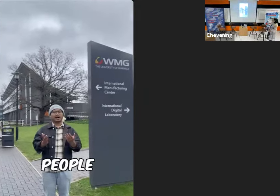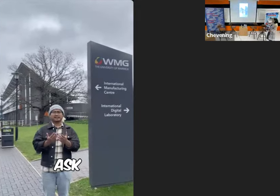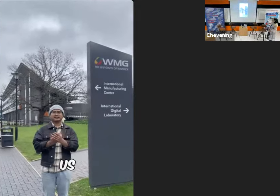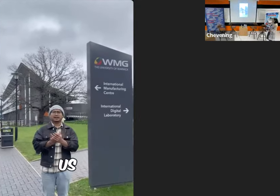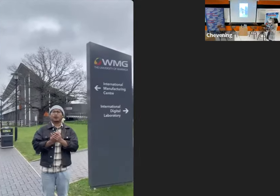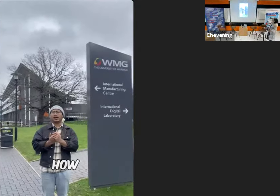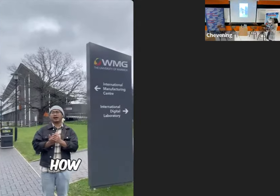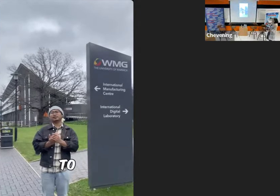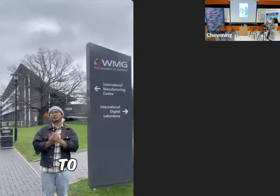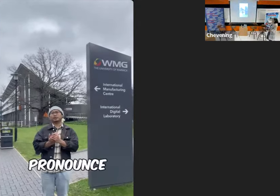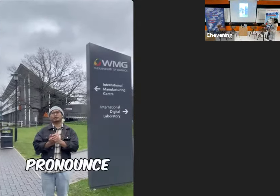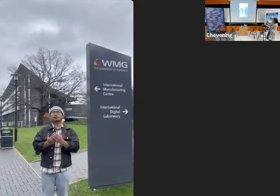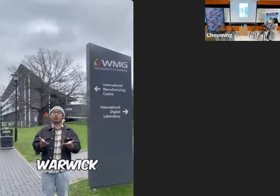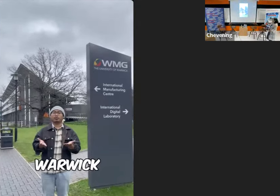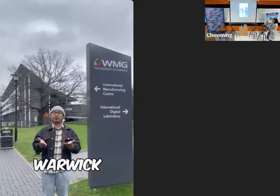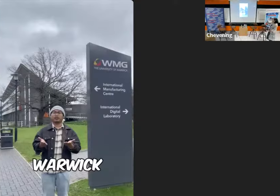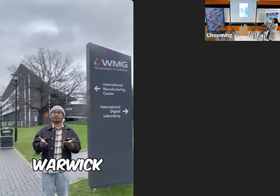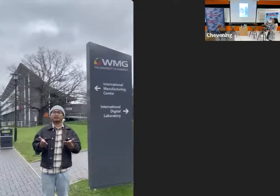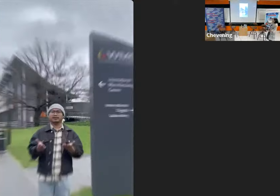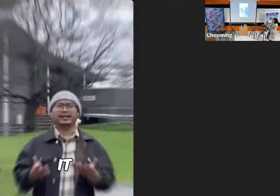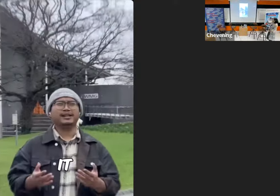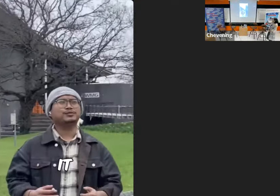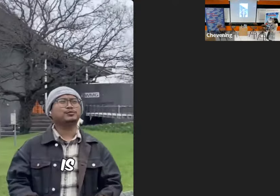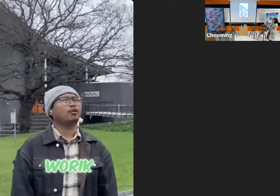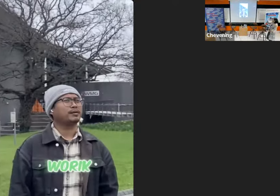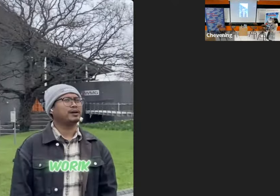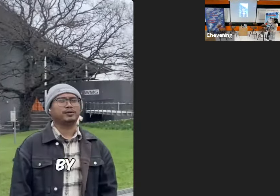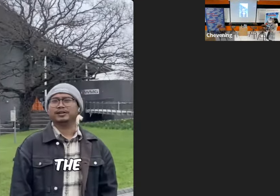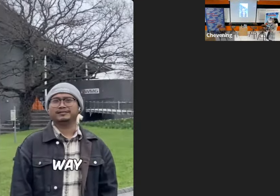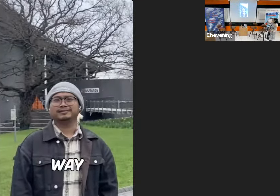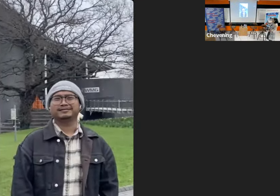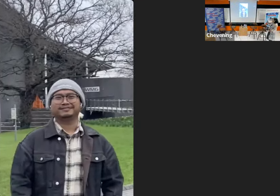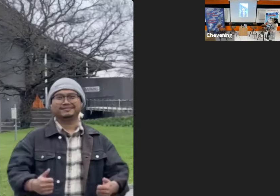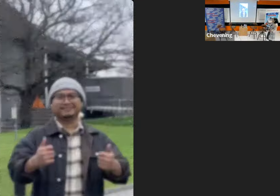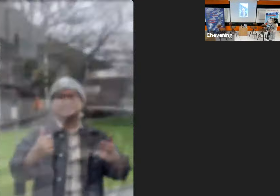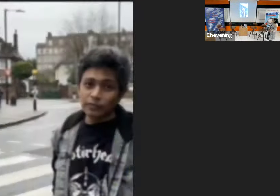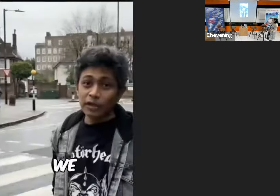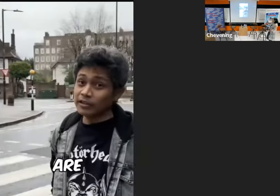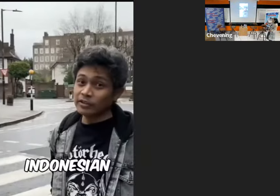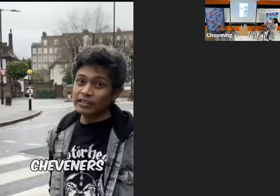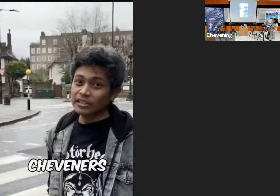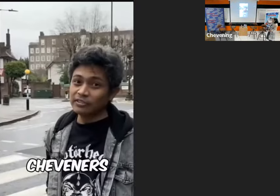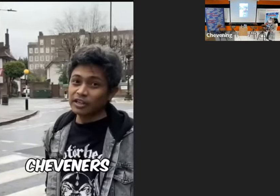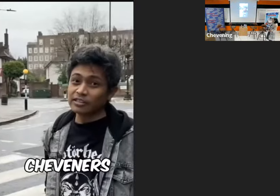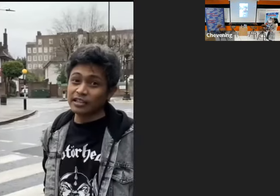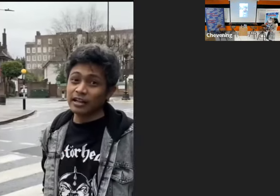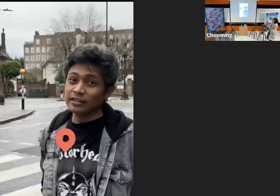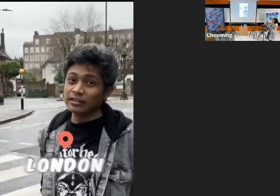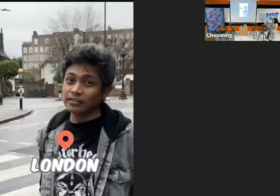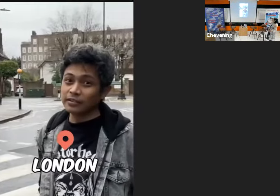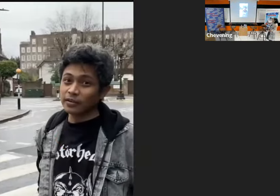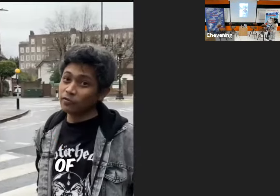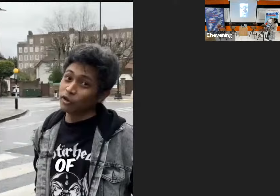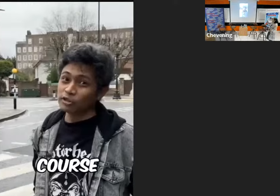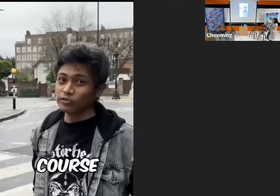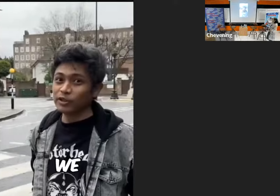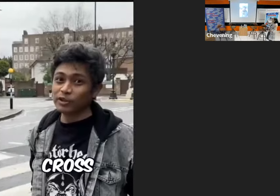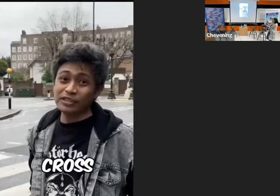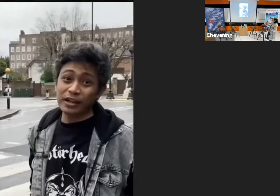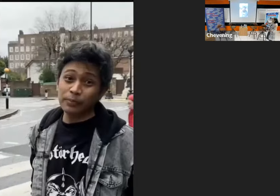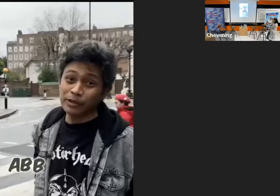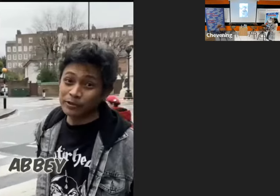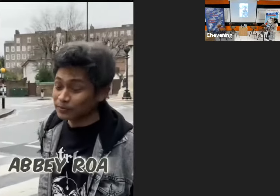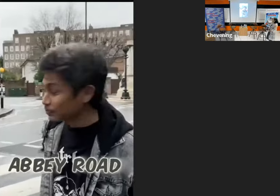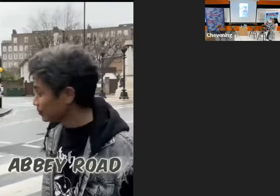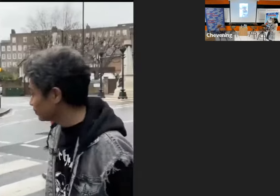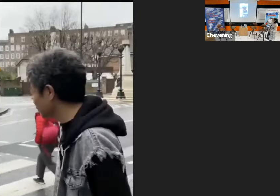course people ask us on How to pronounce what we it is we are inon of course